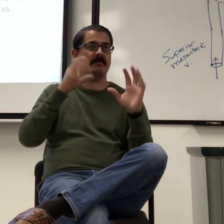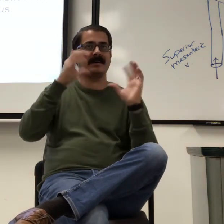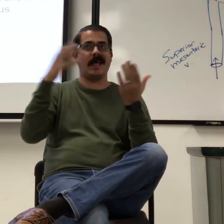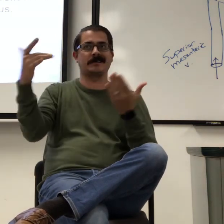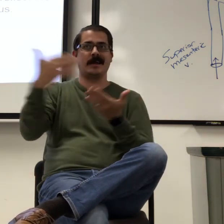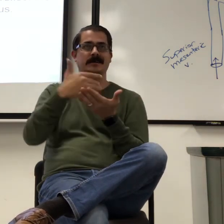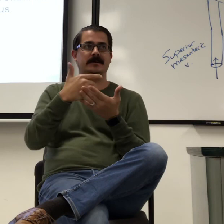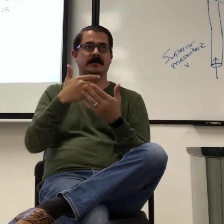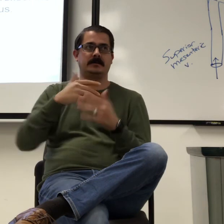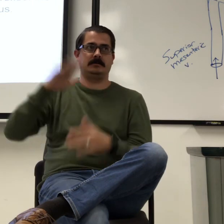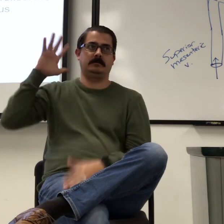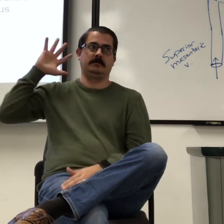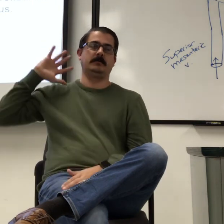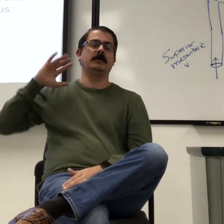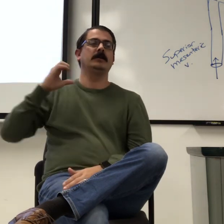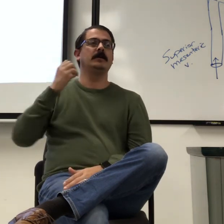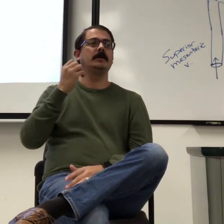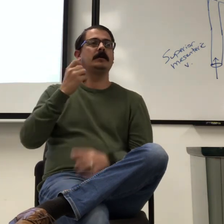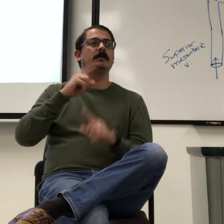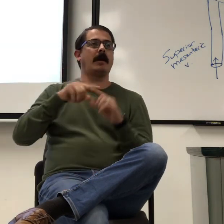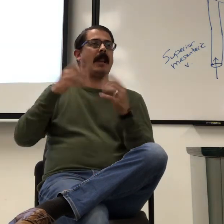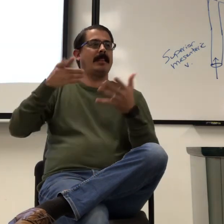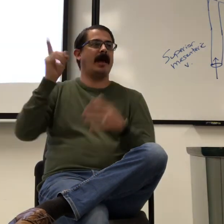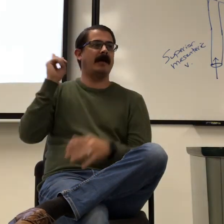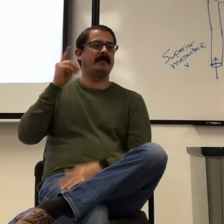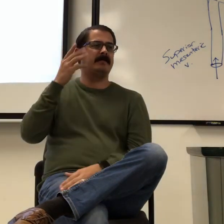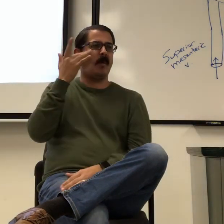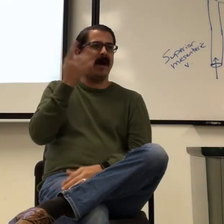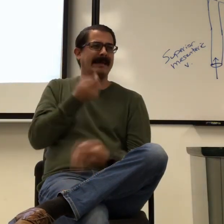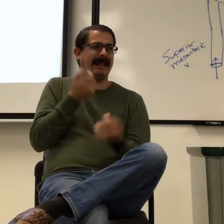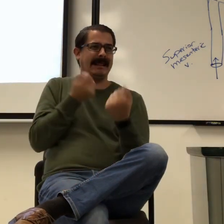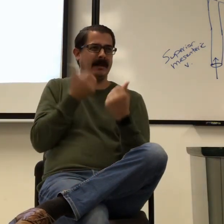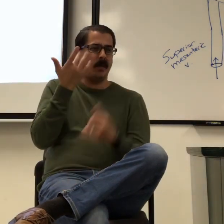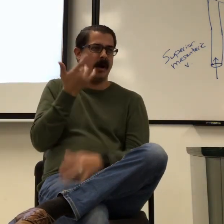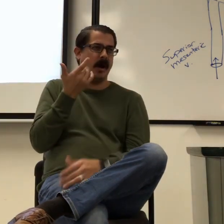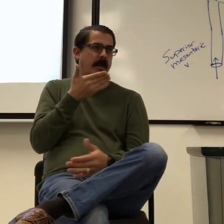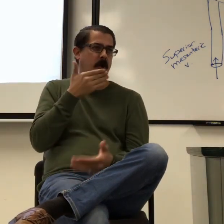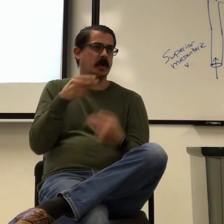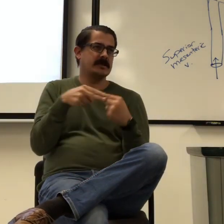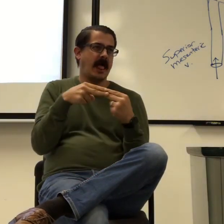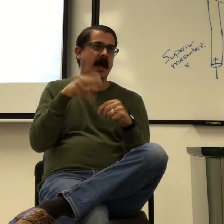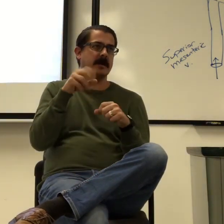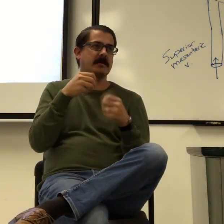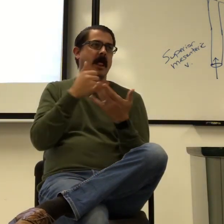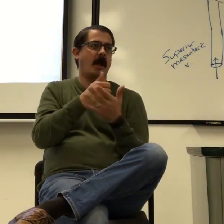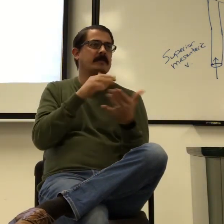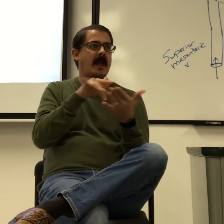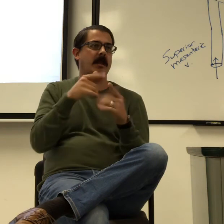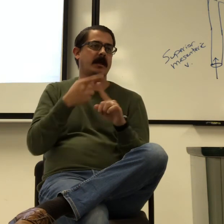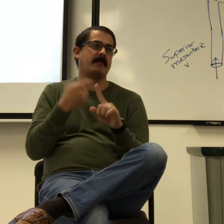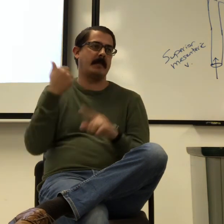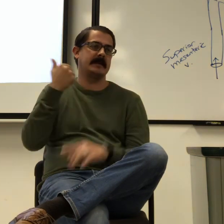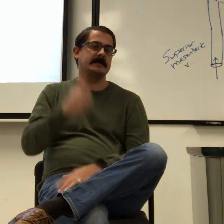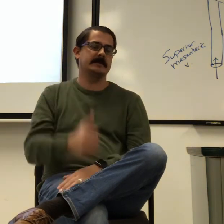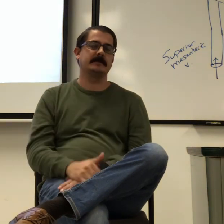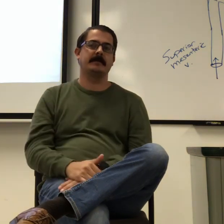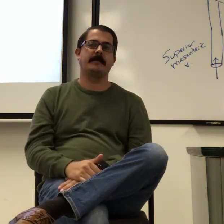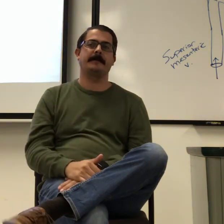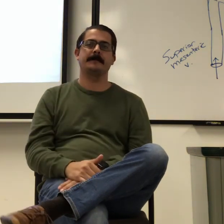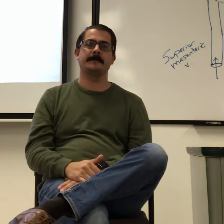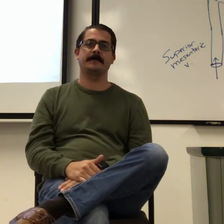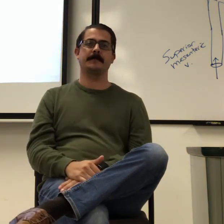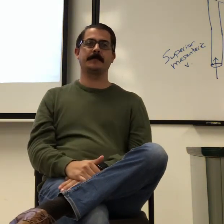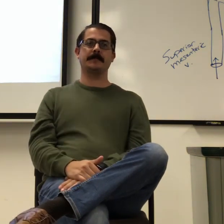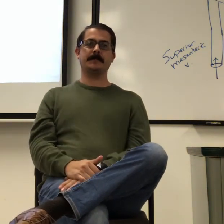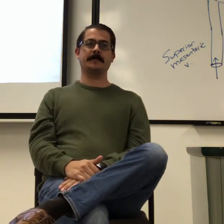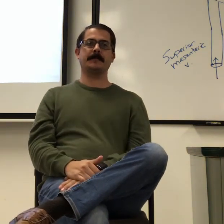first made these slides. But I've left them here. It's like, why delete them? They're good slides you can continue to study from. But I'm going